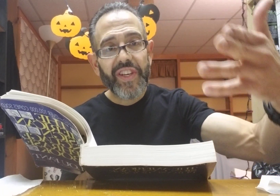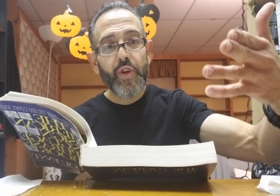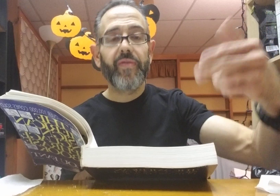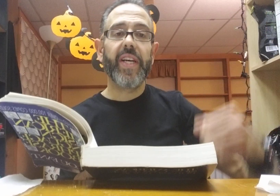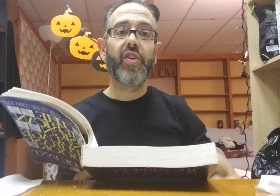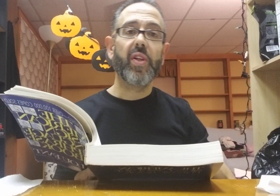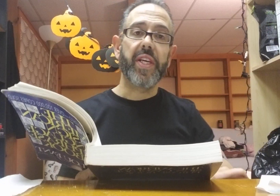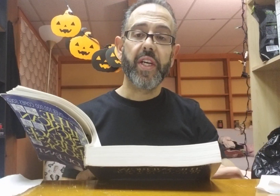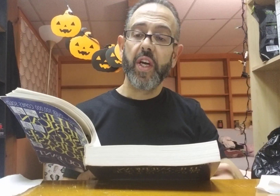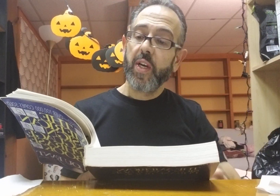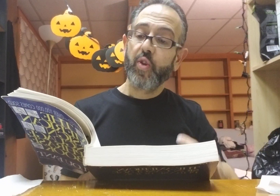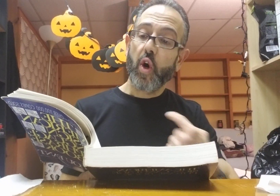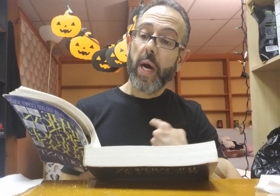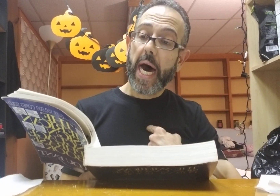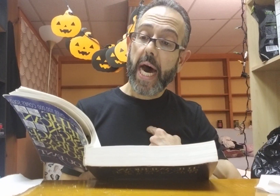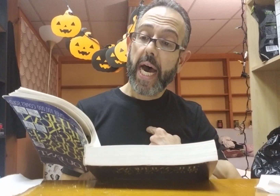you eventually. So I